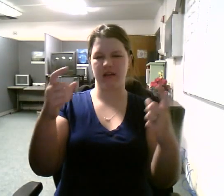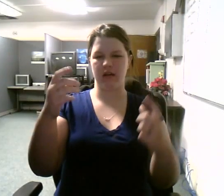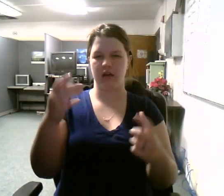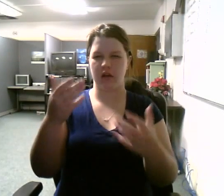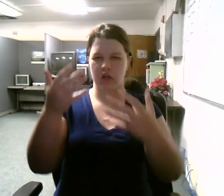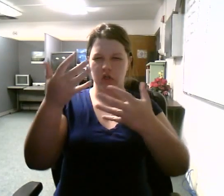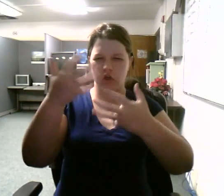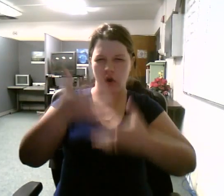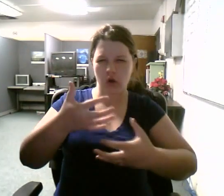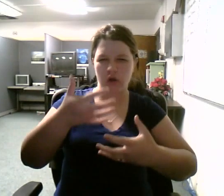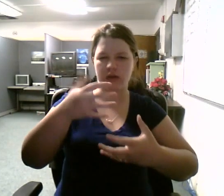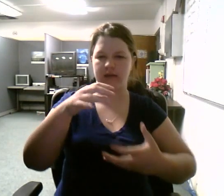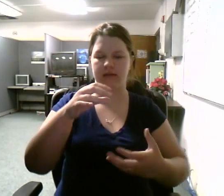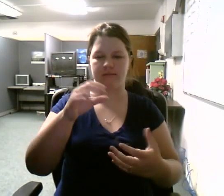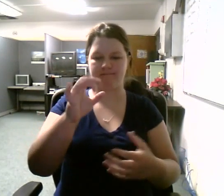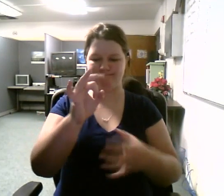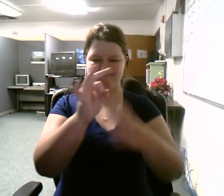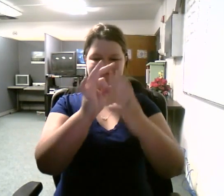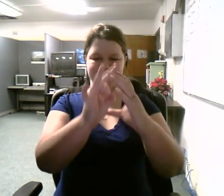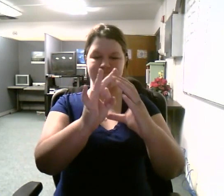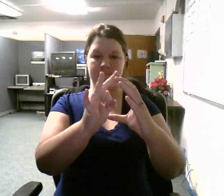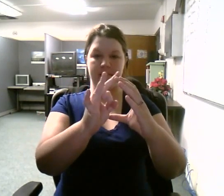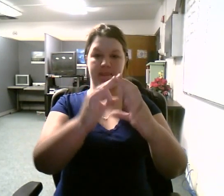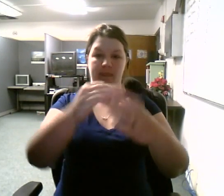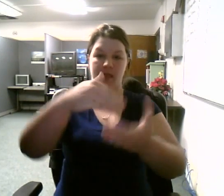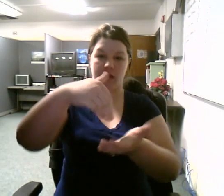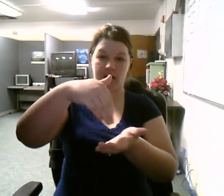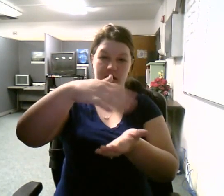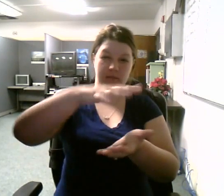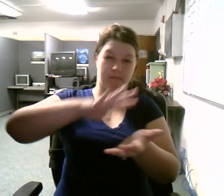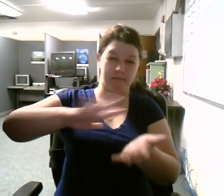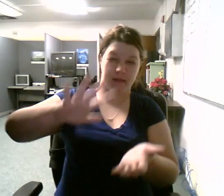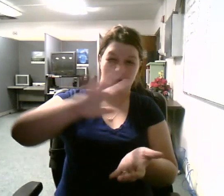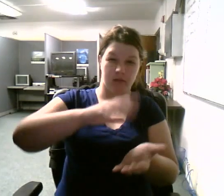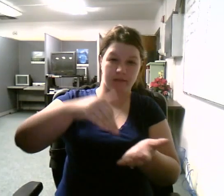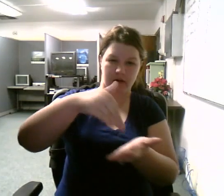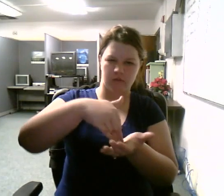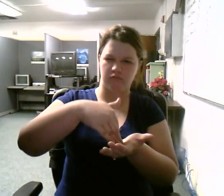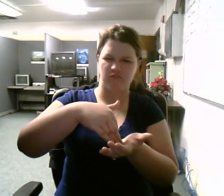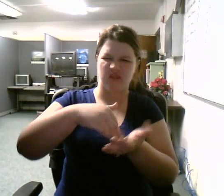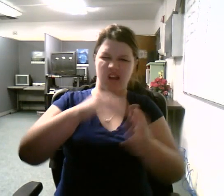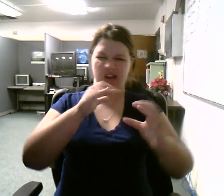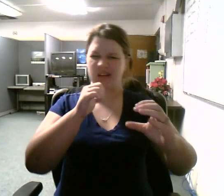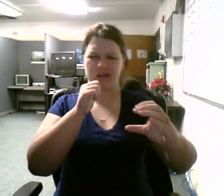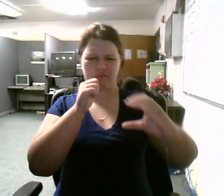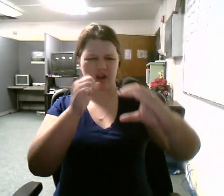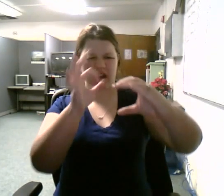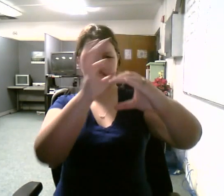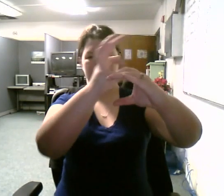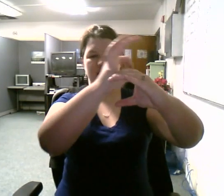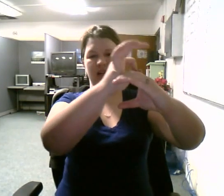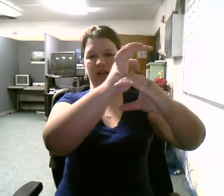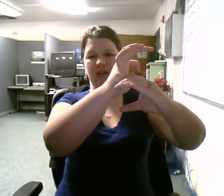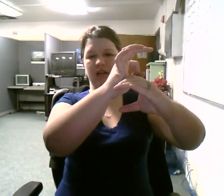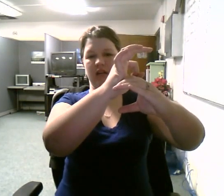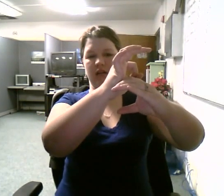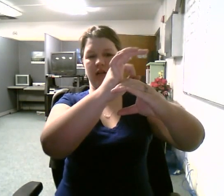cytoplasm. You probably won't find it near the edge of a cell because that might be a dangerous place for the nucleus to